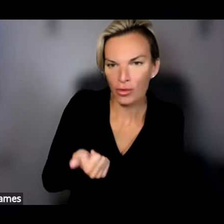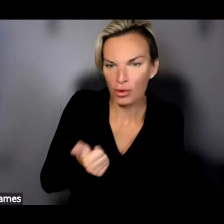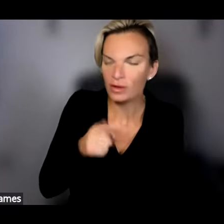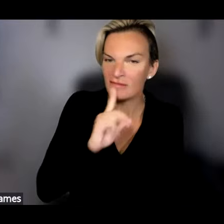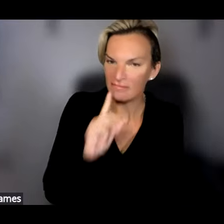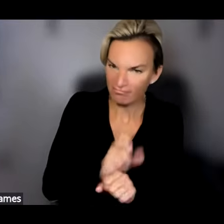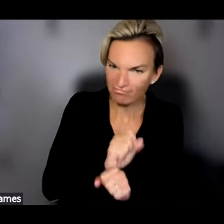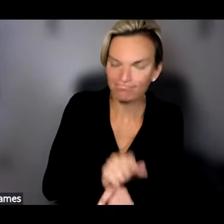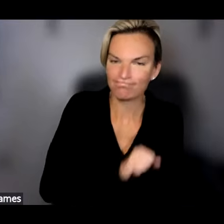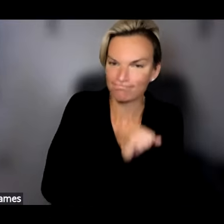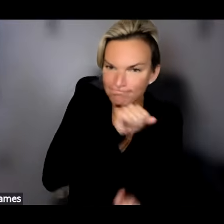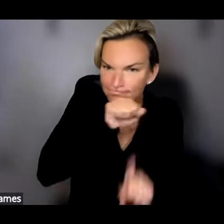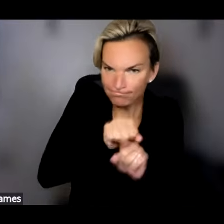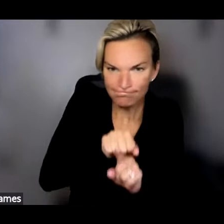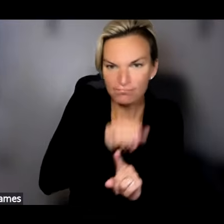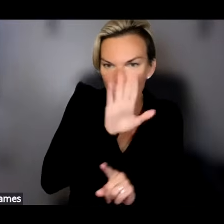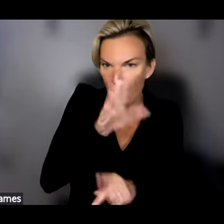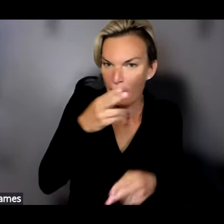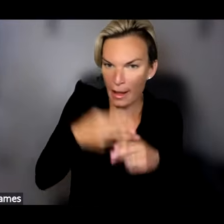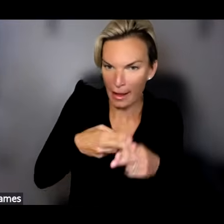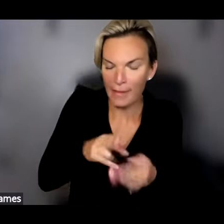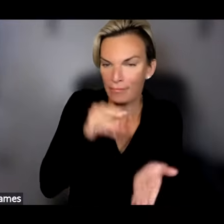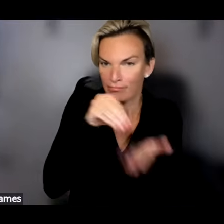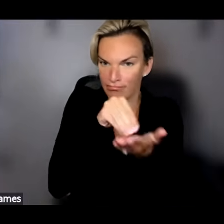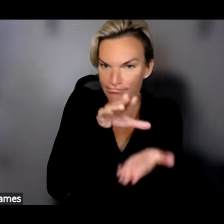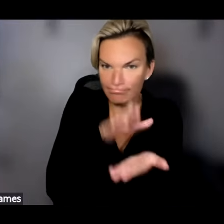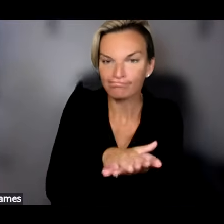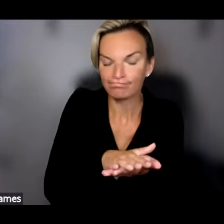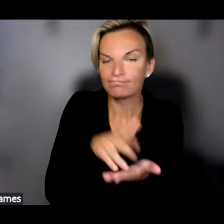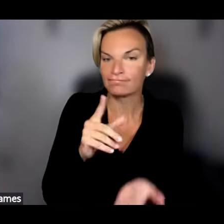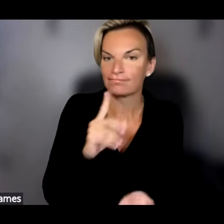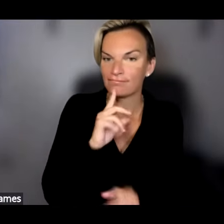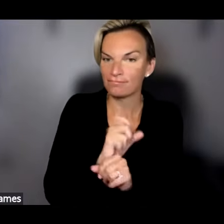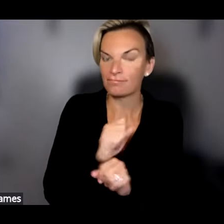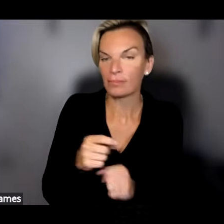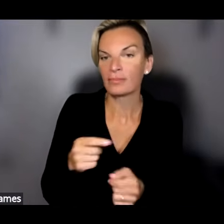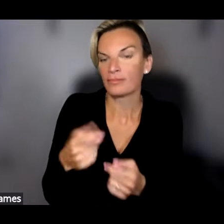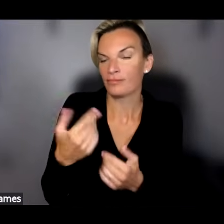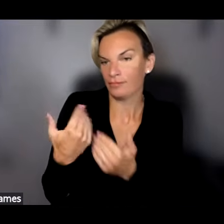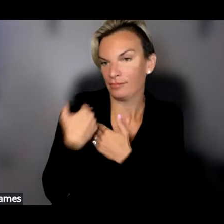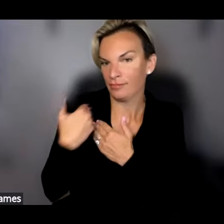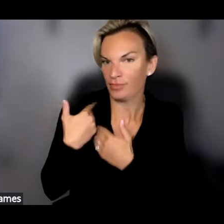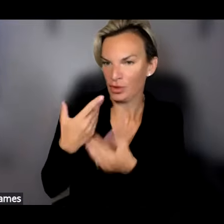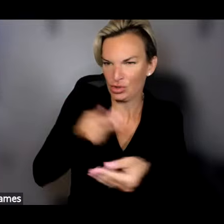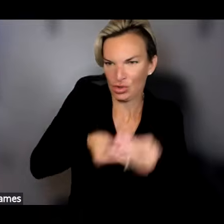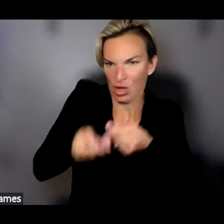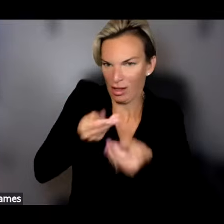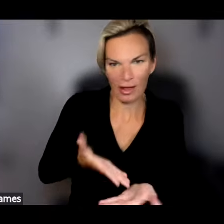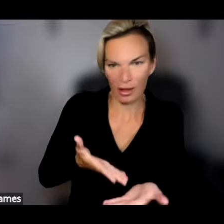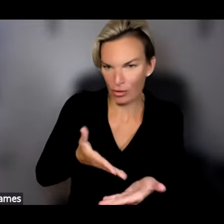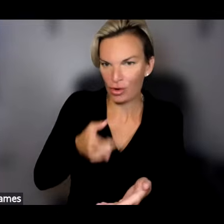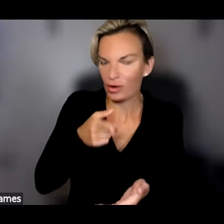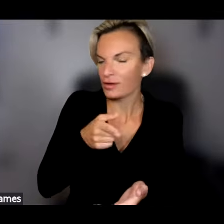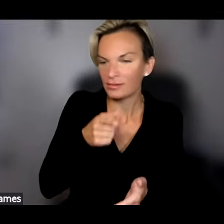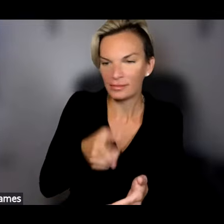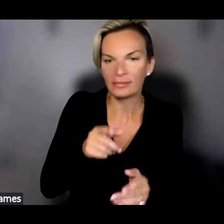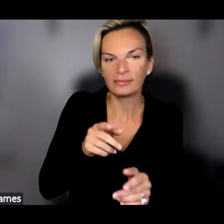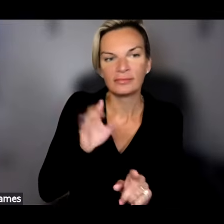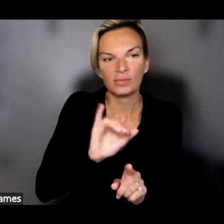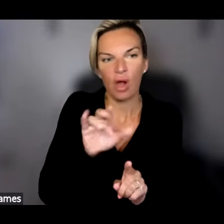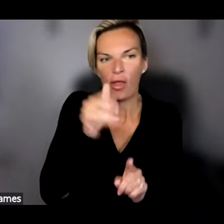falsifying her name on a petition as the circulator, and also knowingly having other